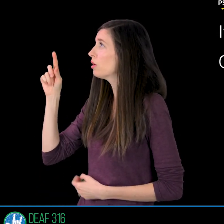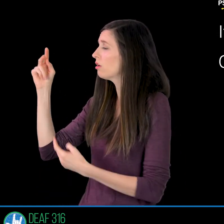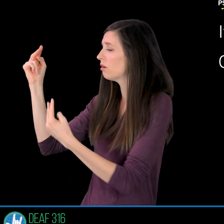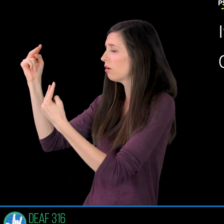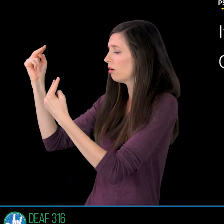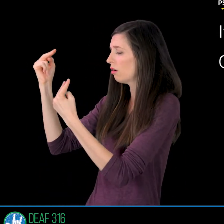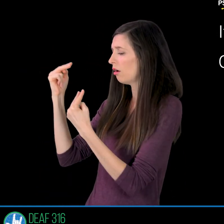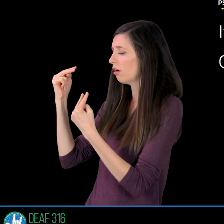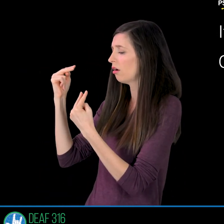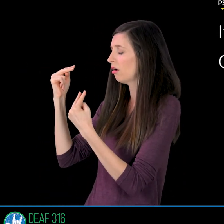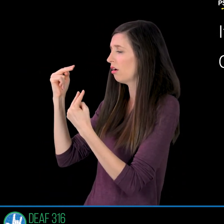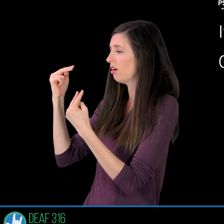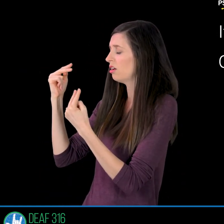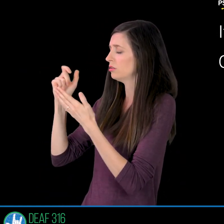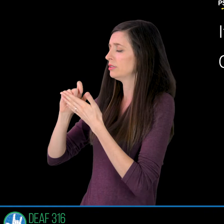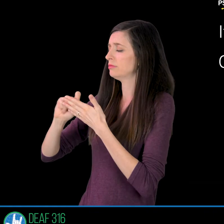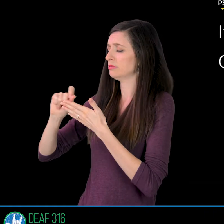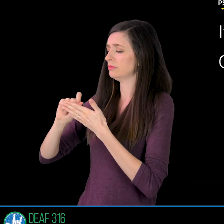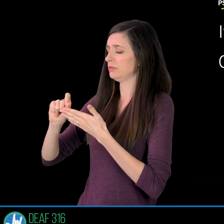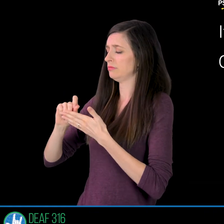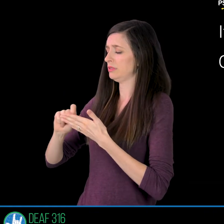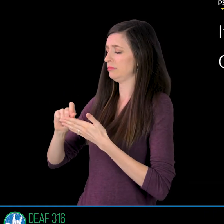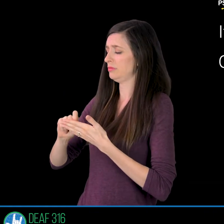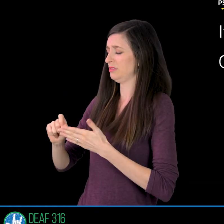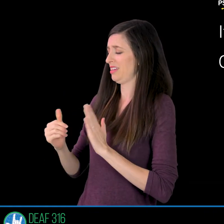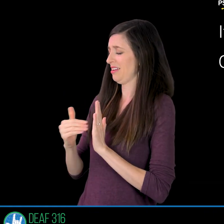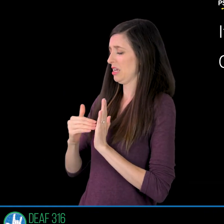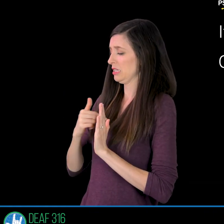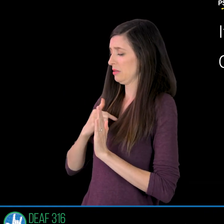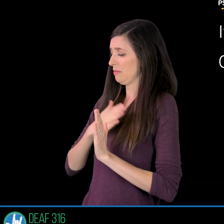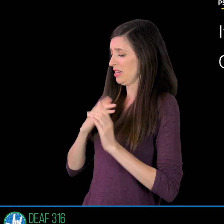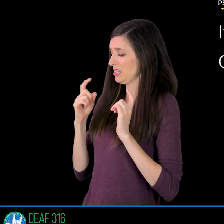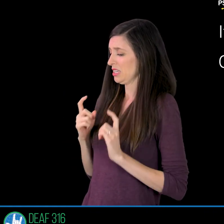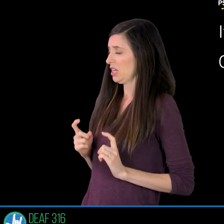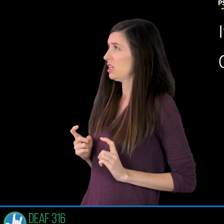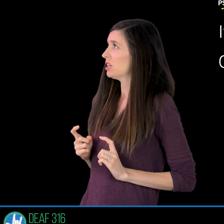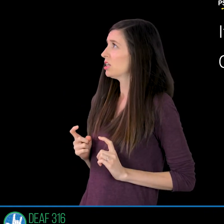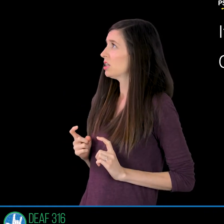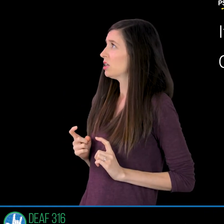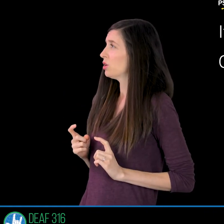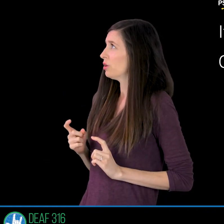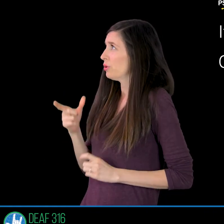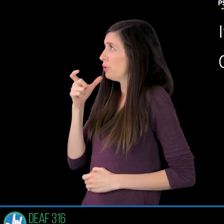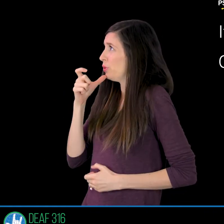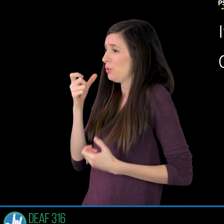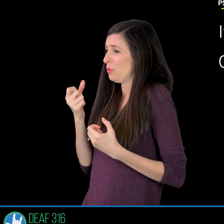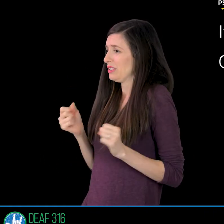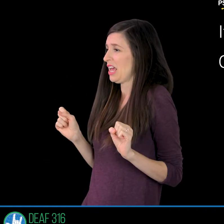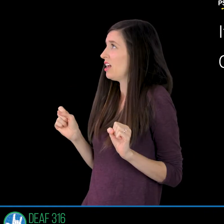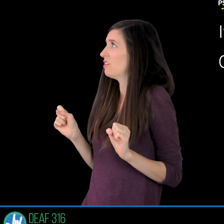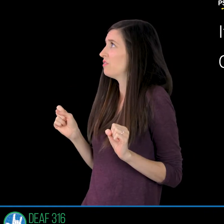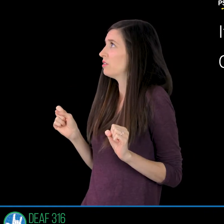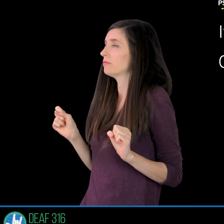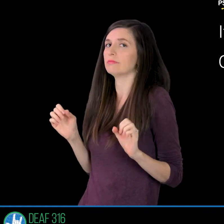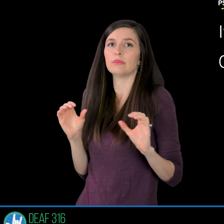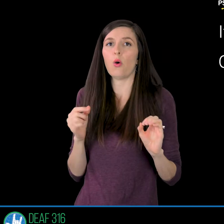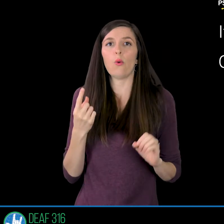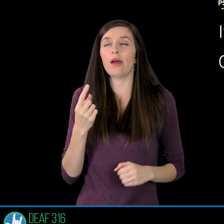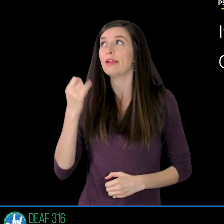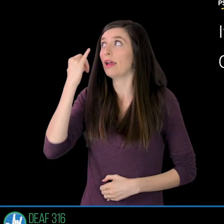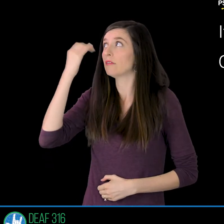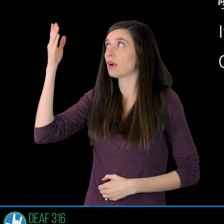iniquities, Lord, who could stand?" And what's the answer to that question? His implied answer